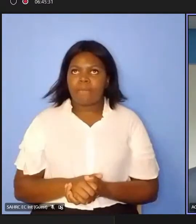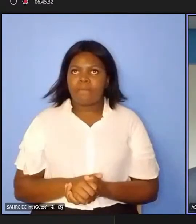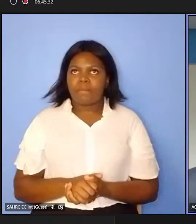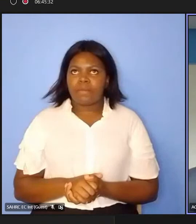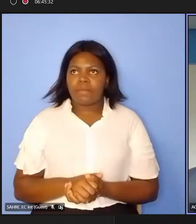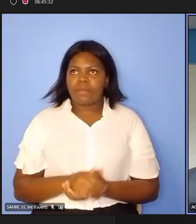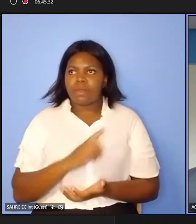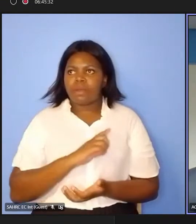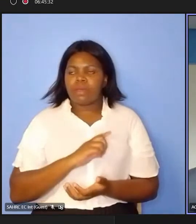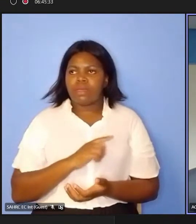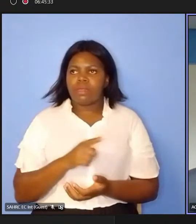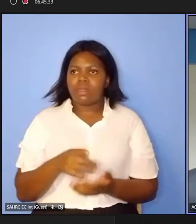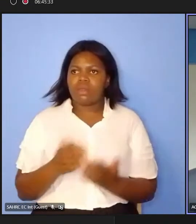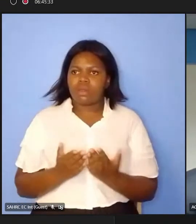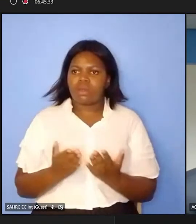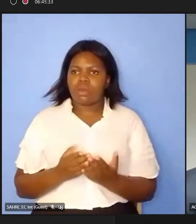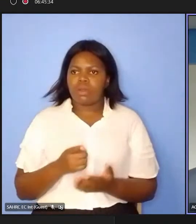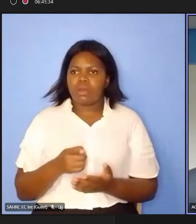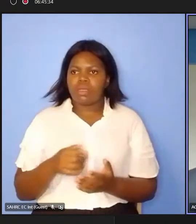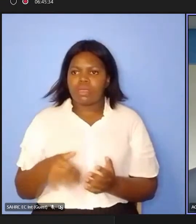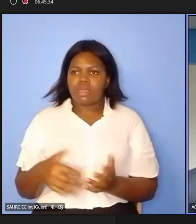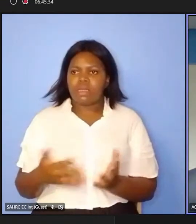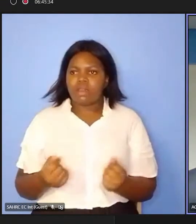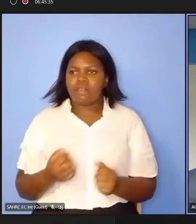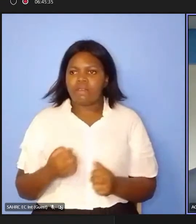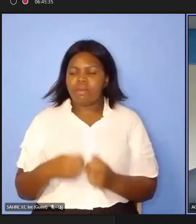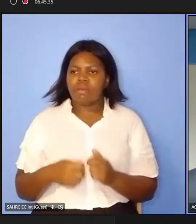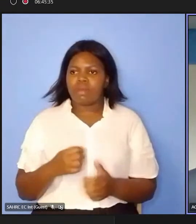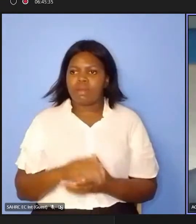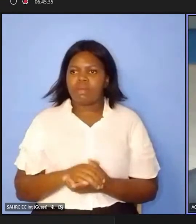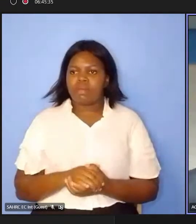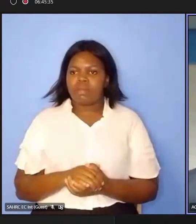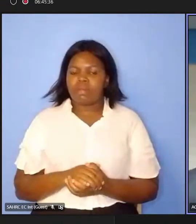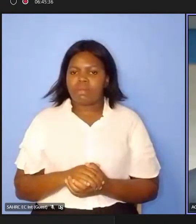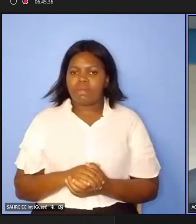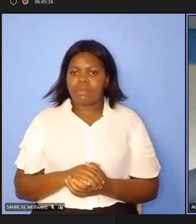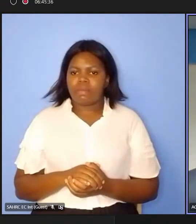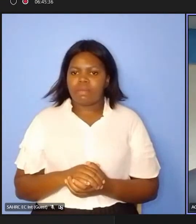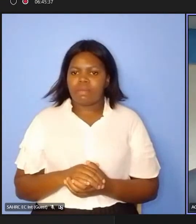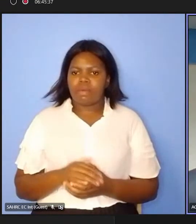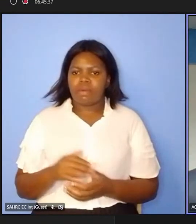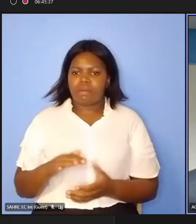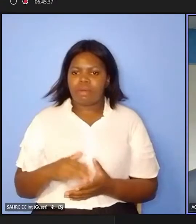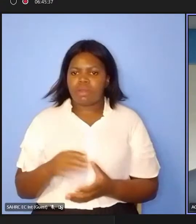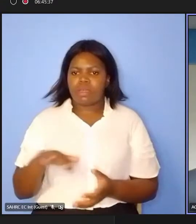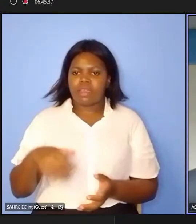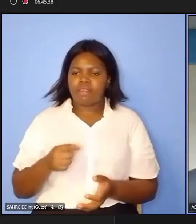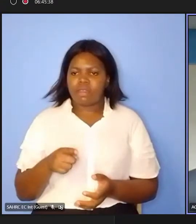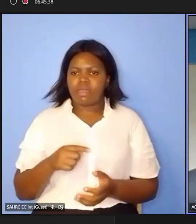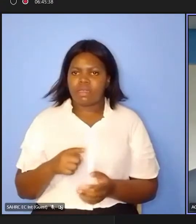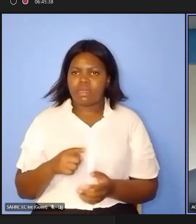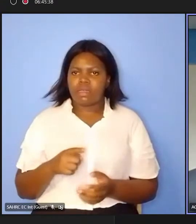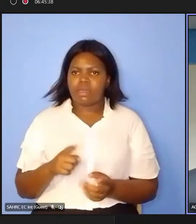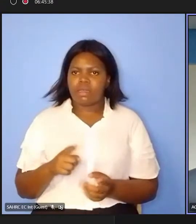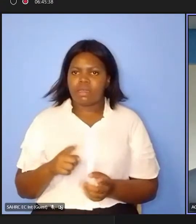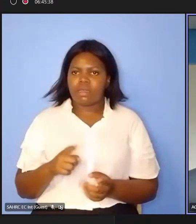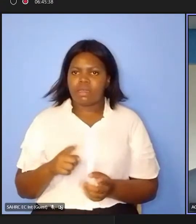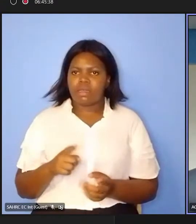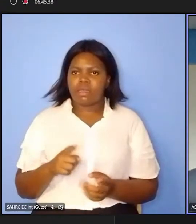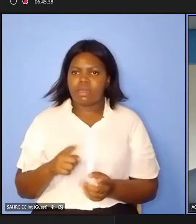matter eventually panned out was actually also one of the positive outcomes that you can include on your